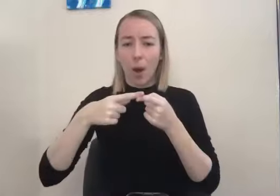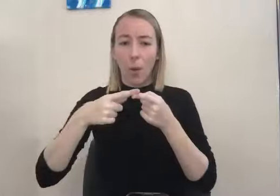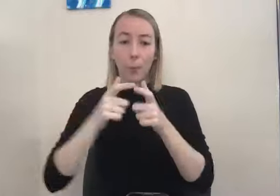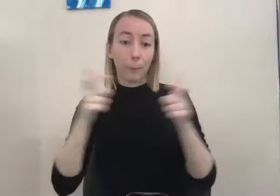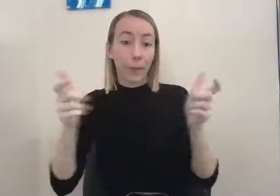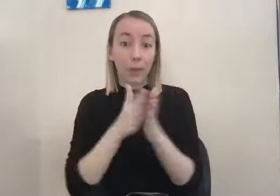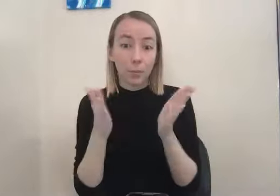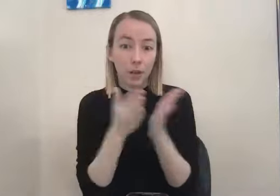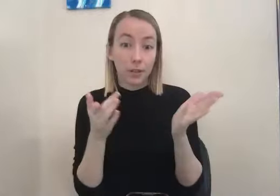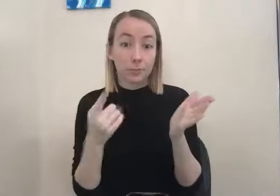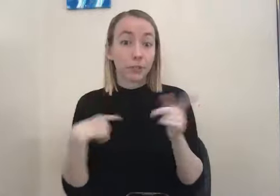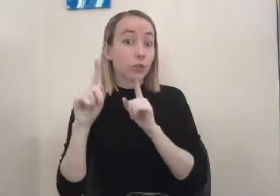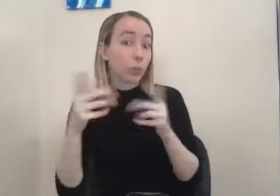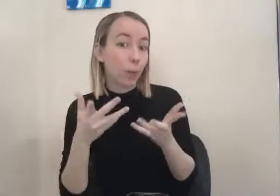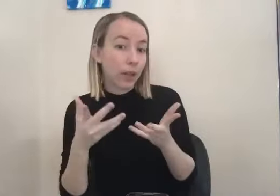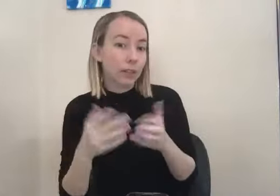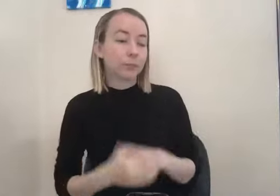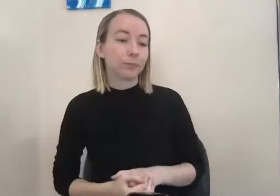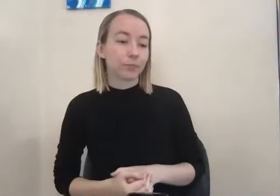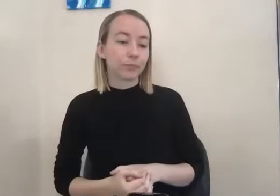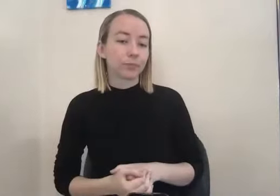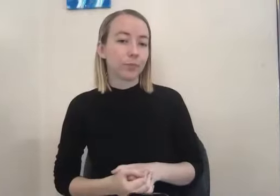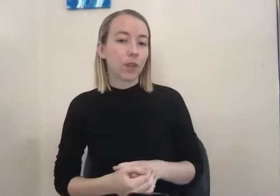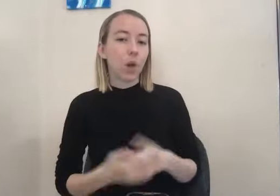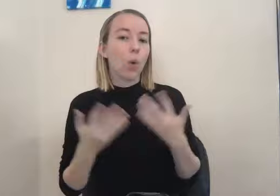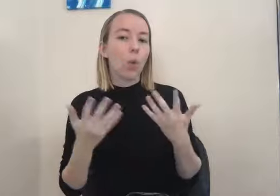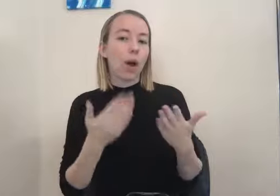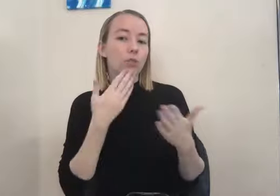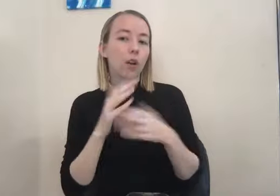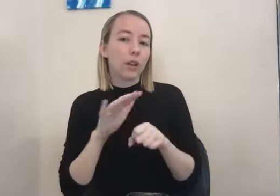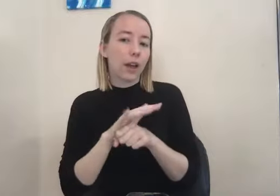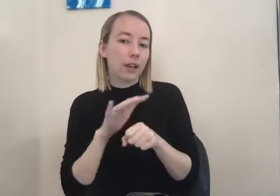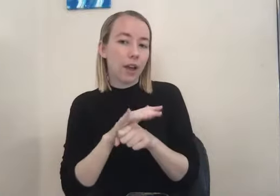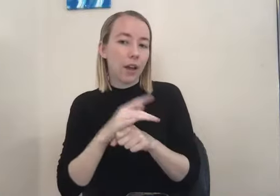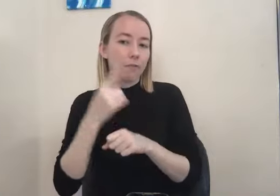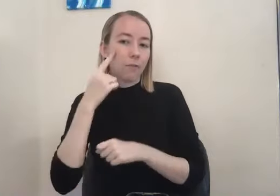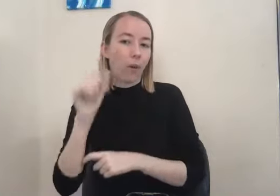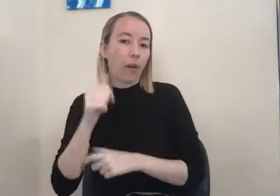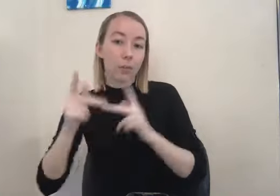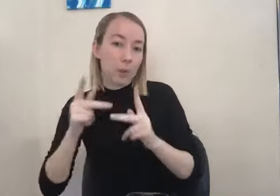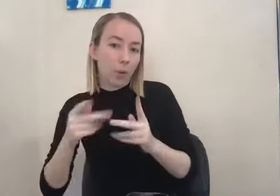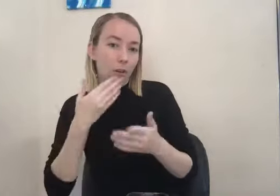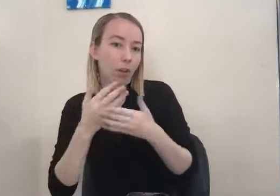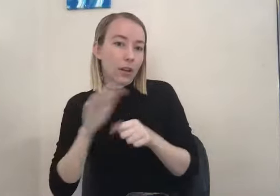way, and came in contact with the 12 by 12. And that changed my life. And I remember when Mary Pell was in Glasgow